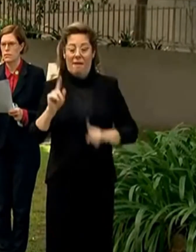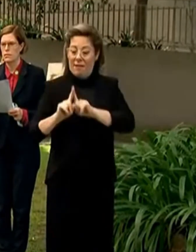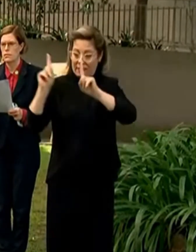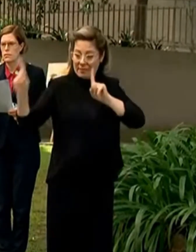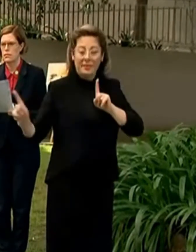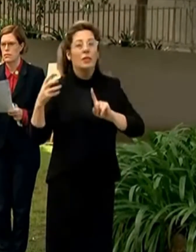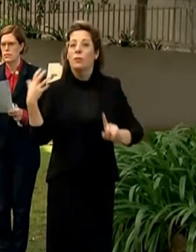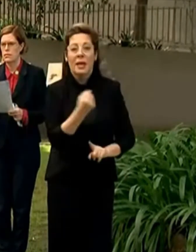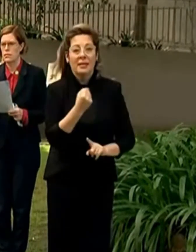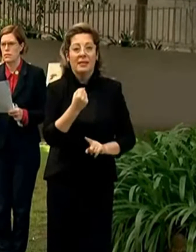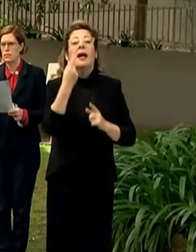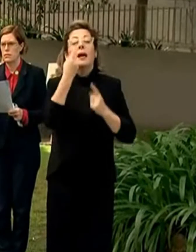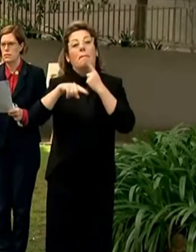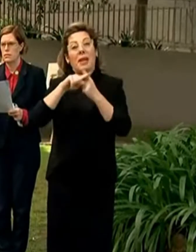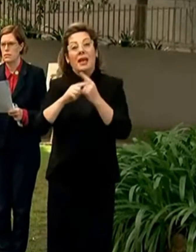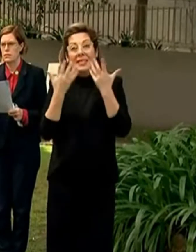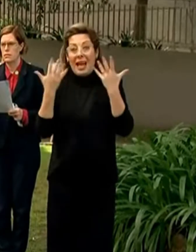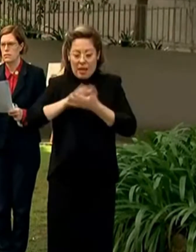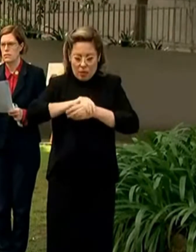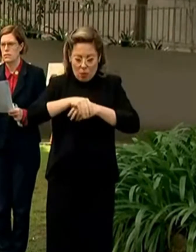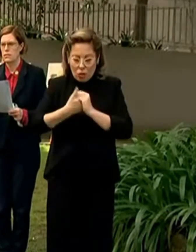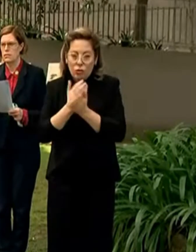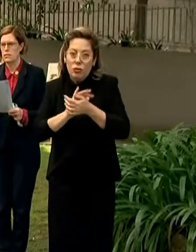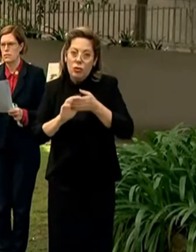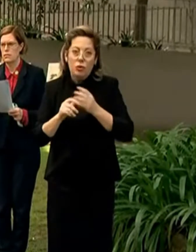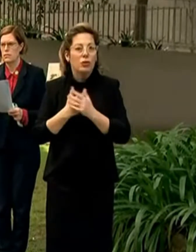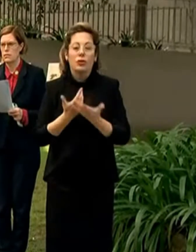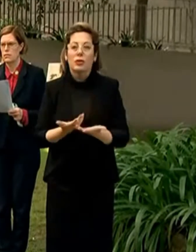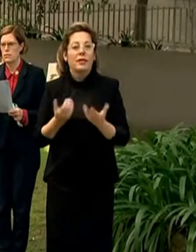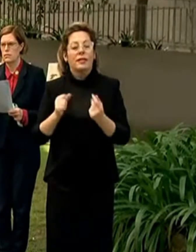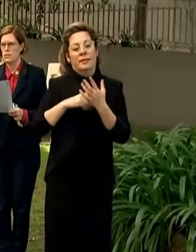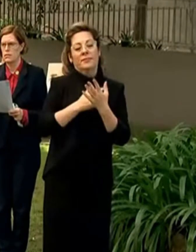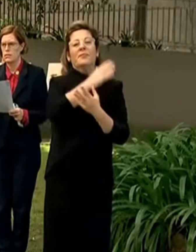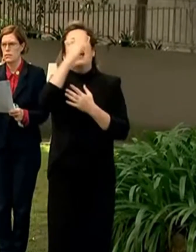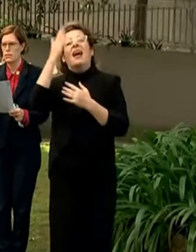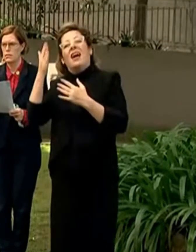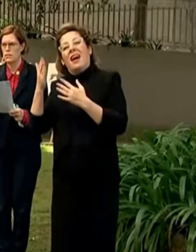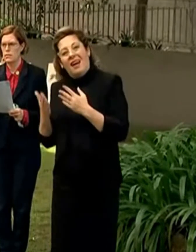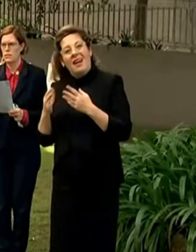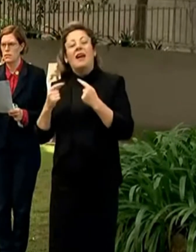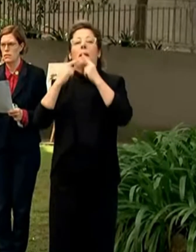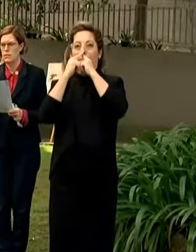hygiene. These are the things you need to do regardless of whether you're wearing a mask or not, and the mask is actually